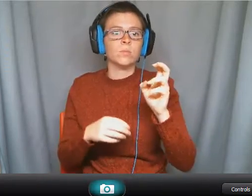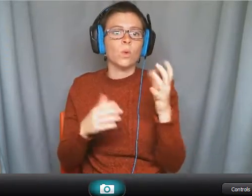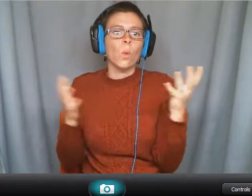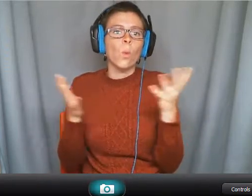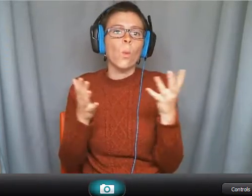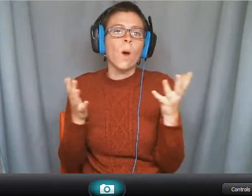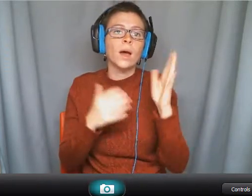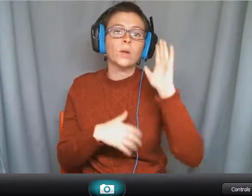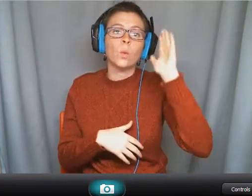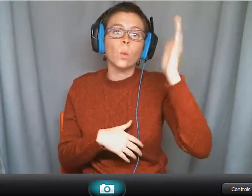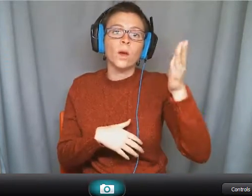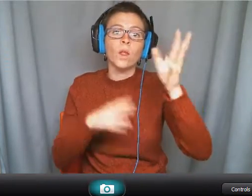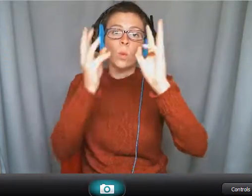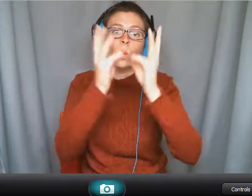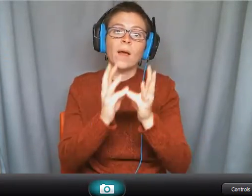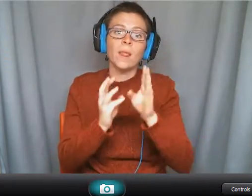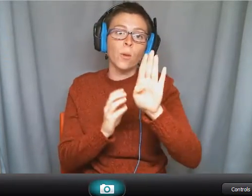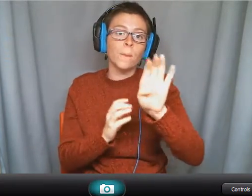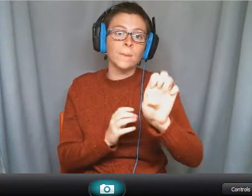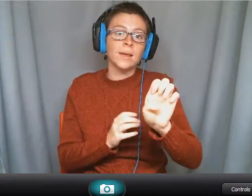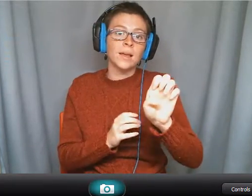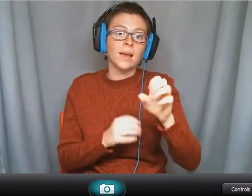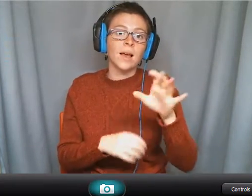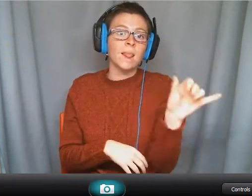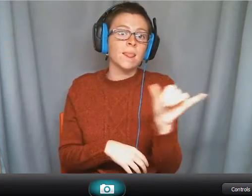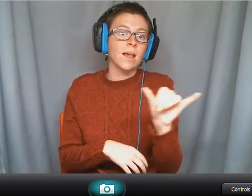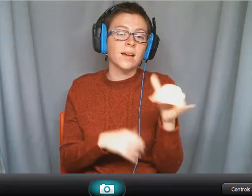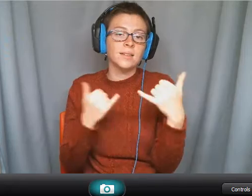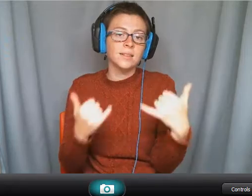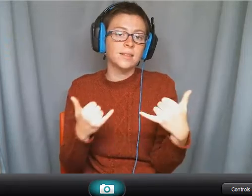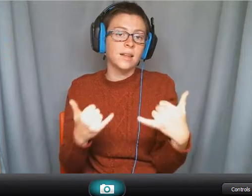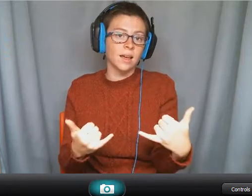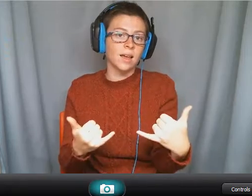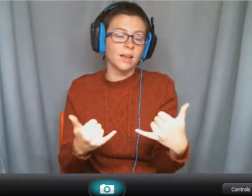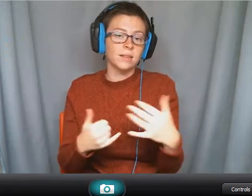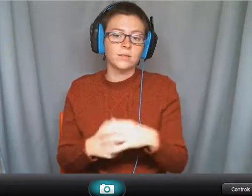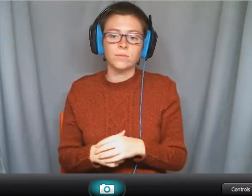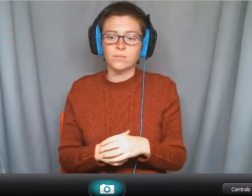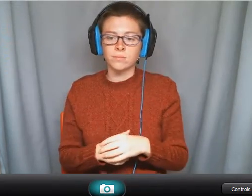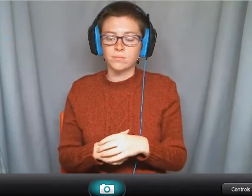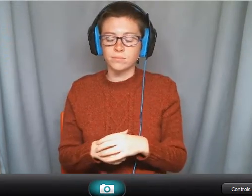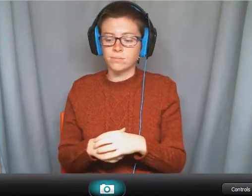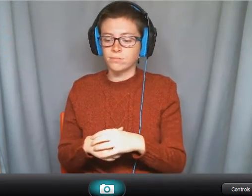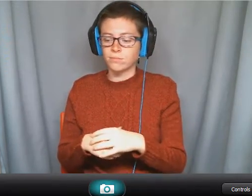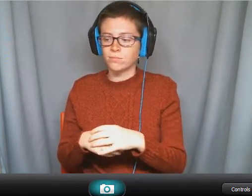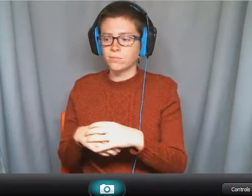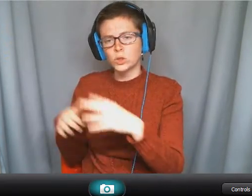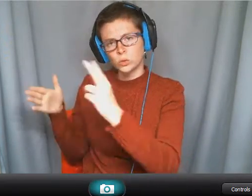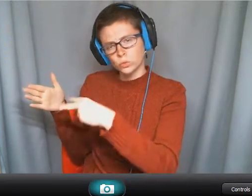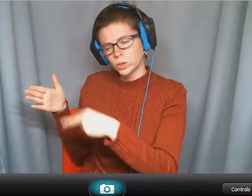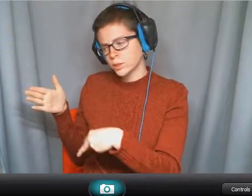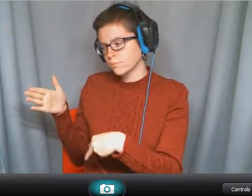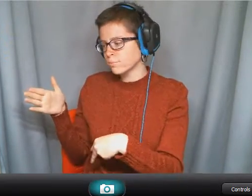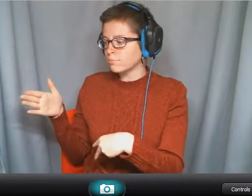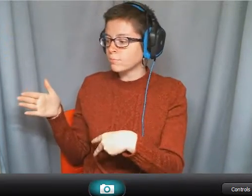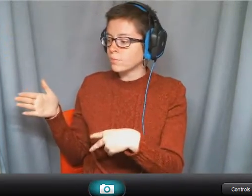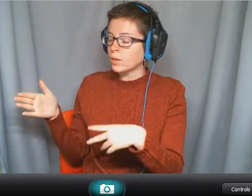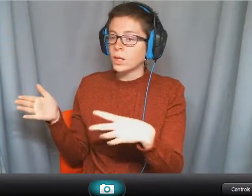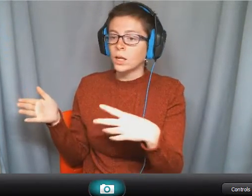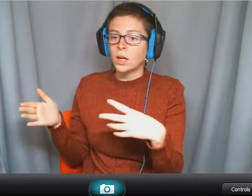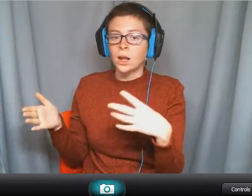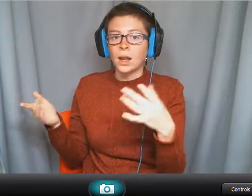Just at the moment when night becomes day, when the stars in the sky begin fading away,